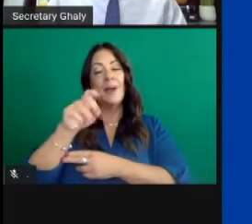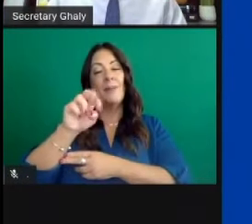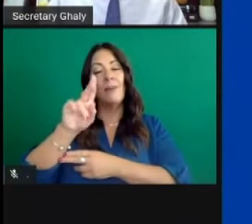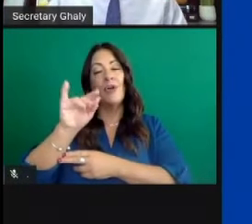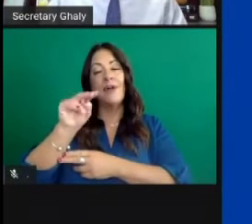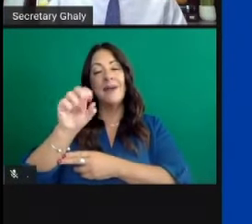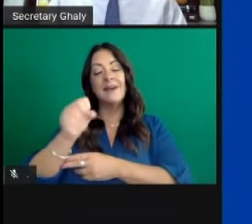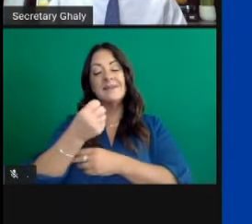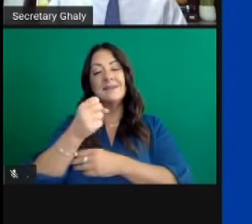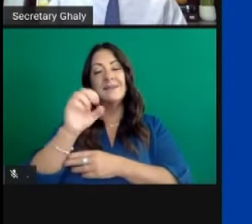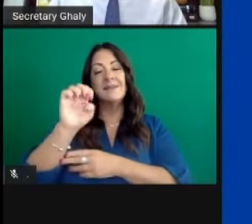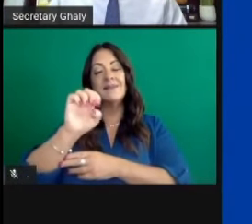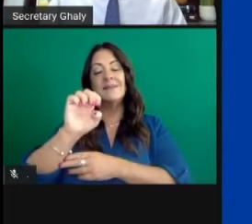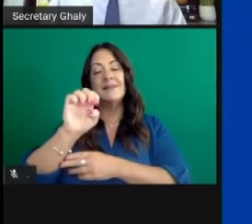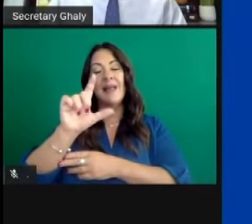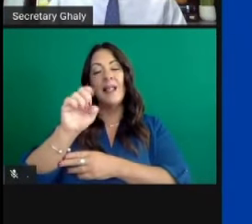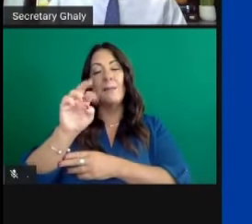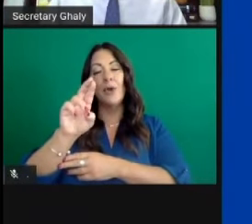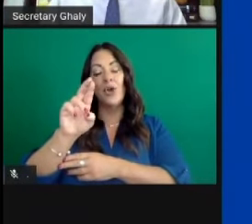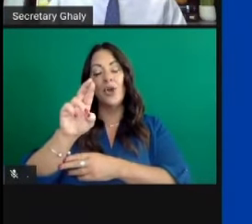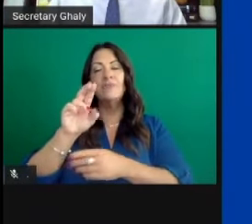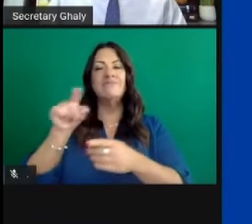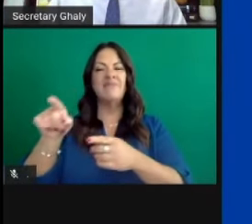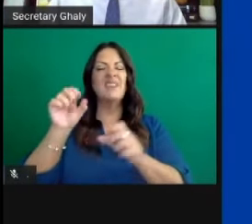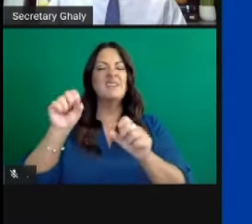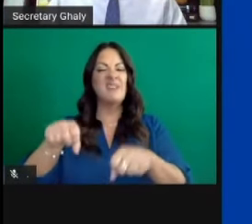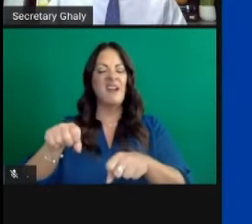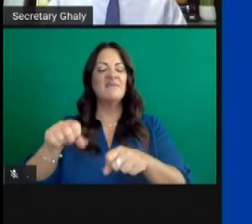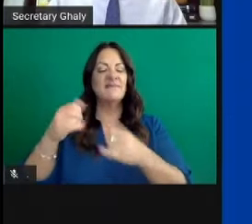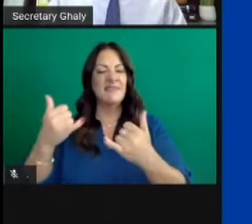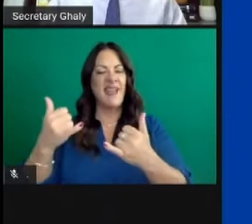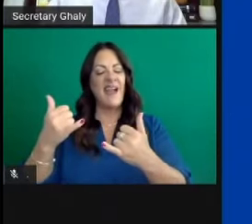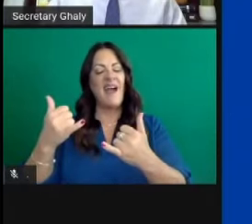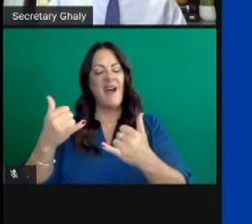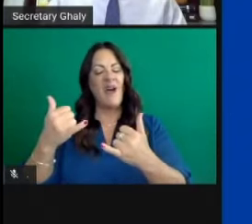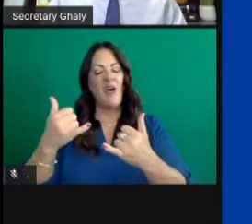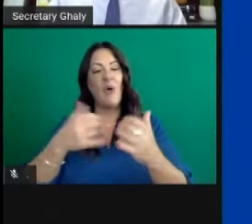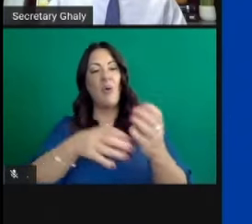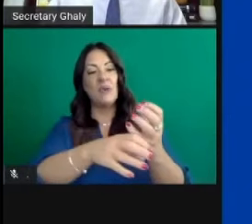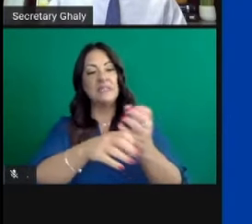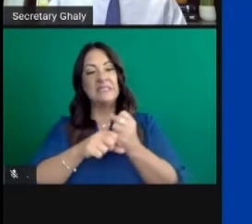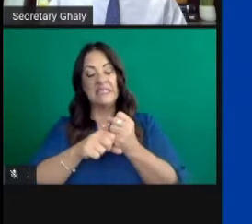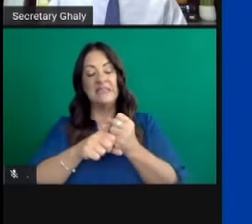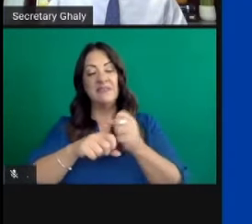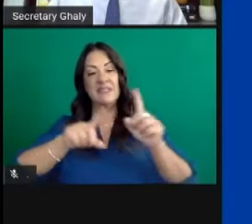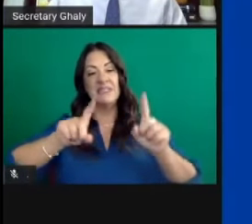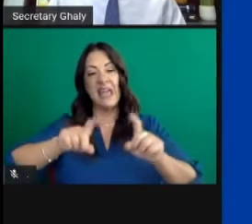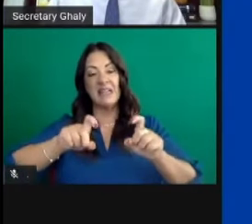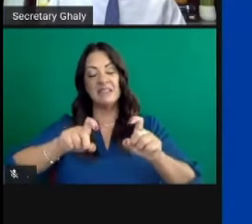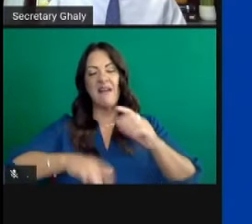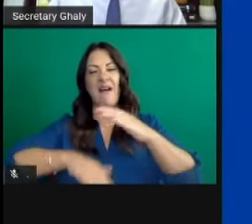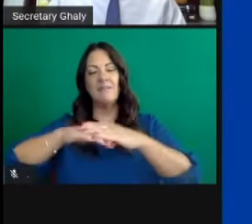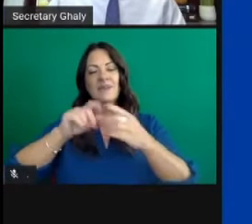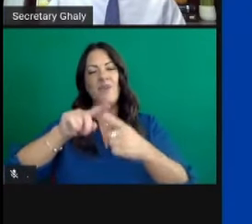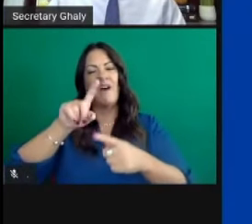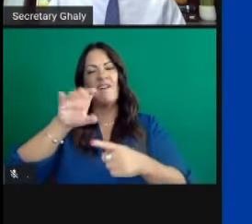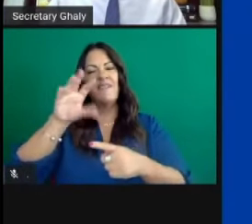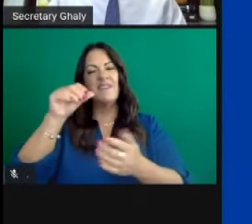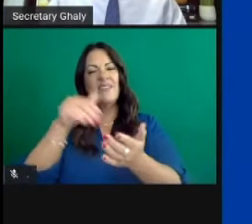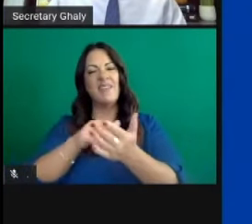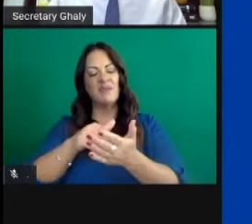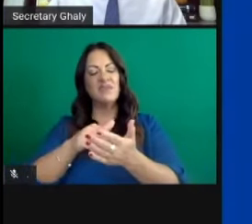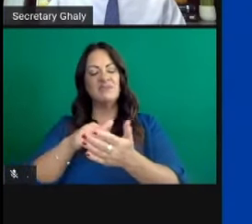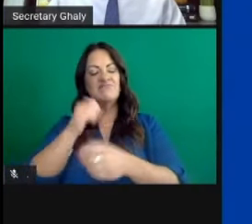up to 150,000 new COVID tests a day for California when we hit full capacity. This will allow California